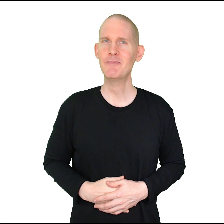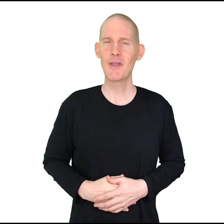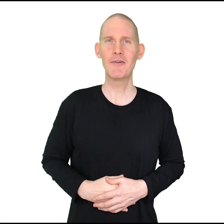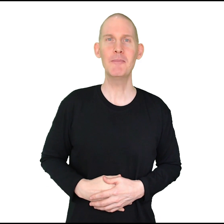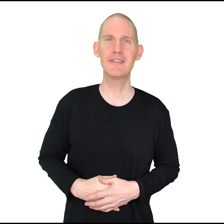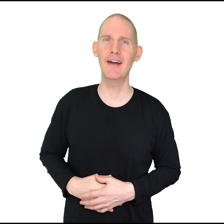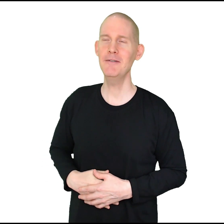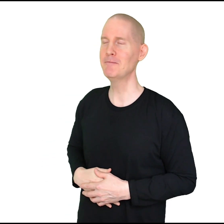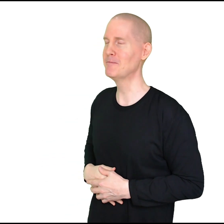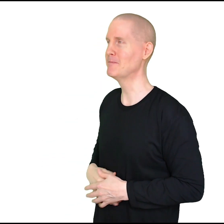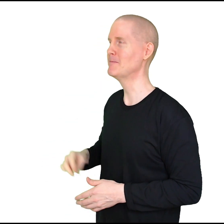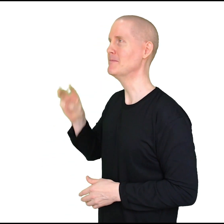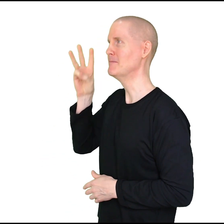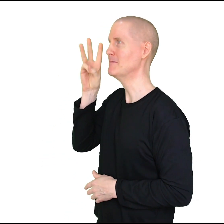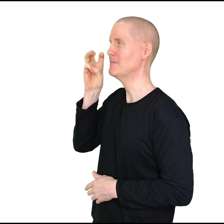From the side.